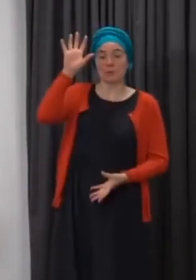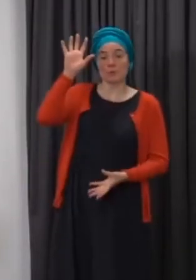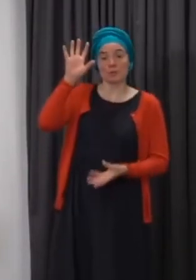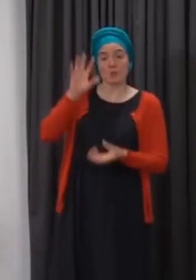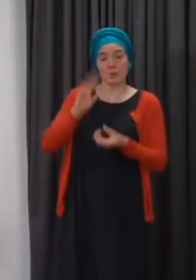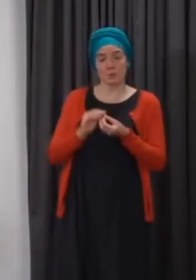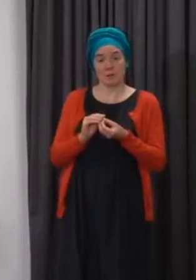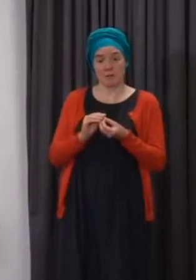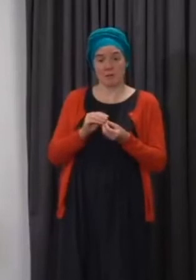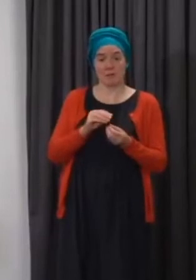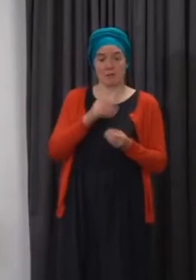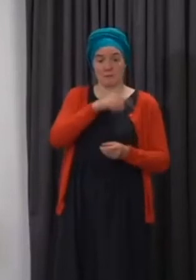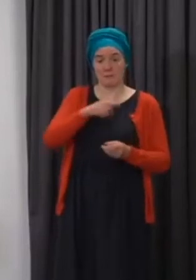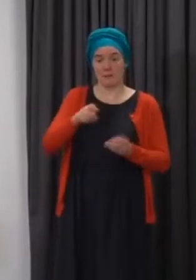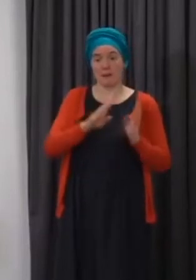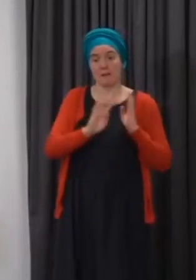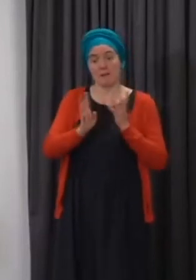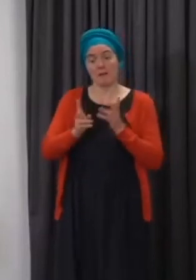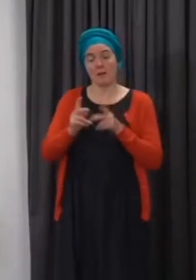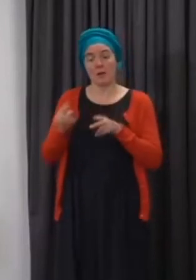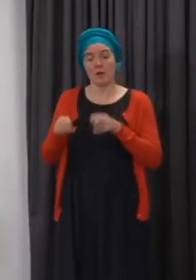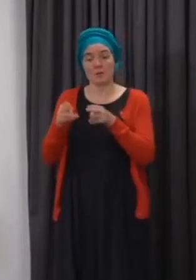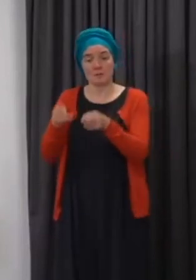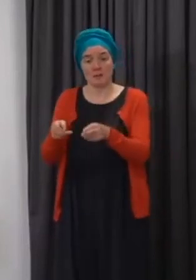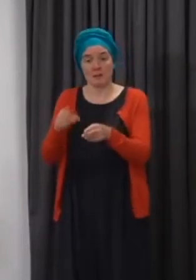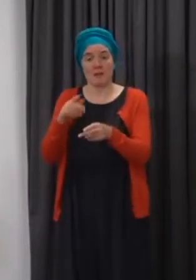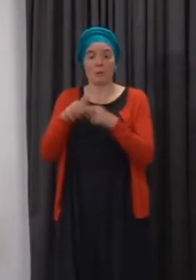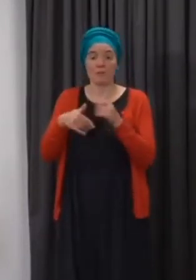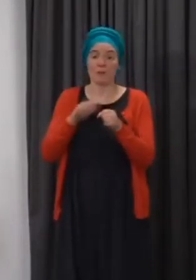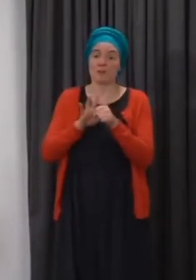since the outbreak started was just over 7,000.